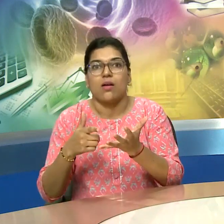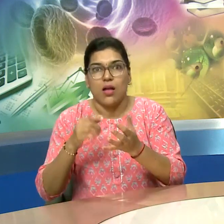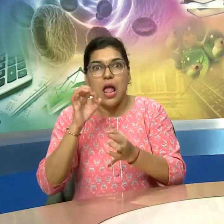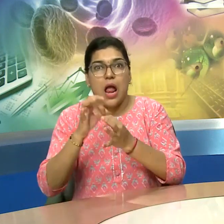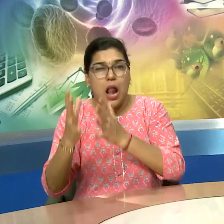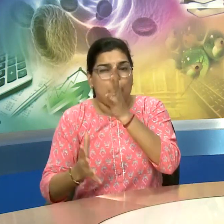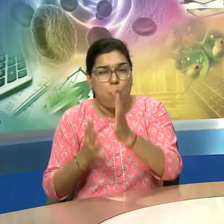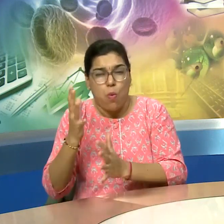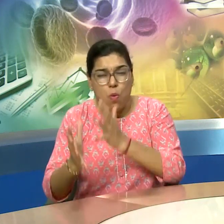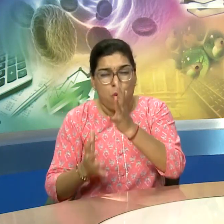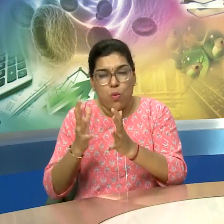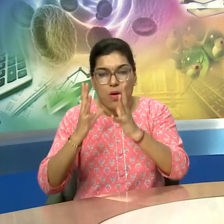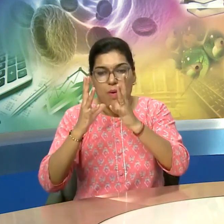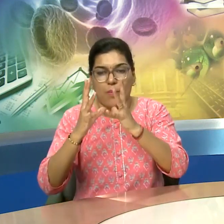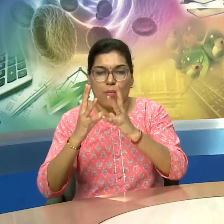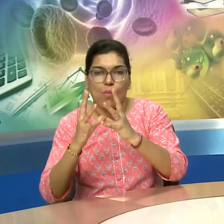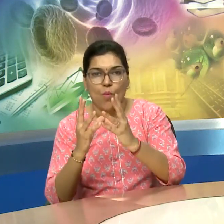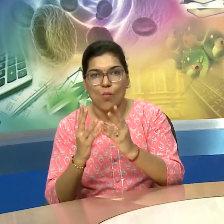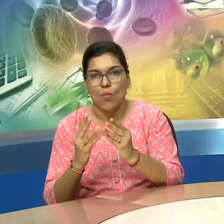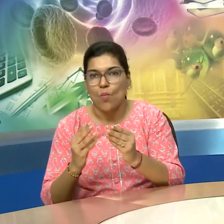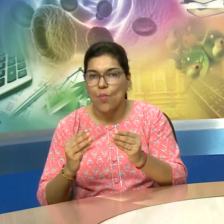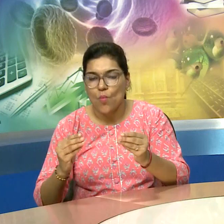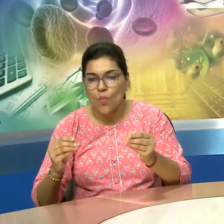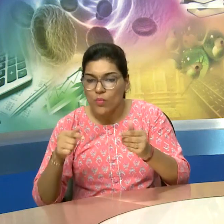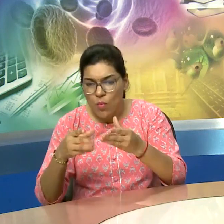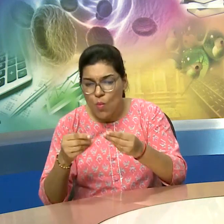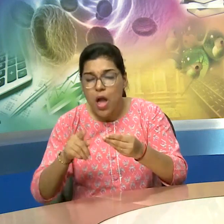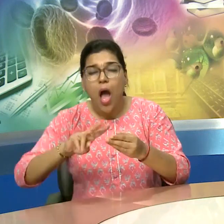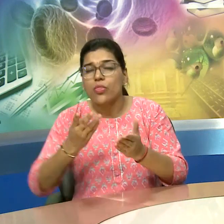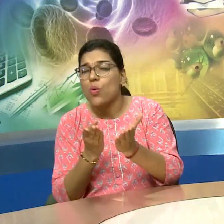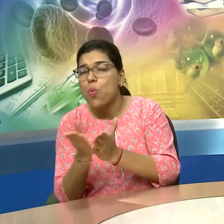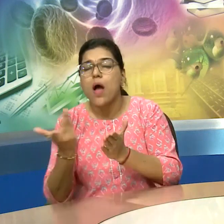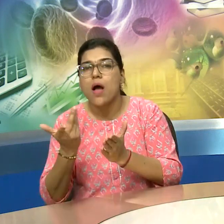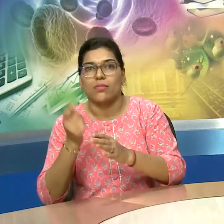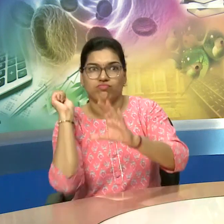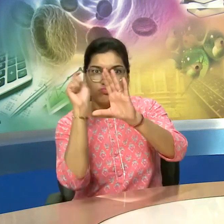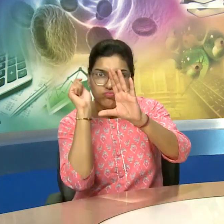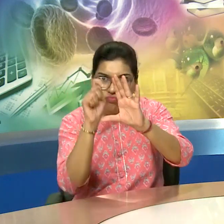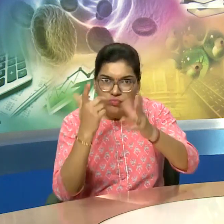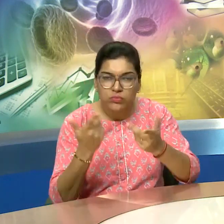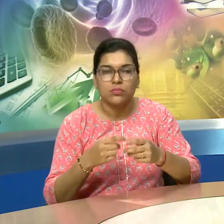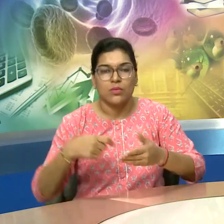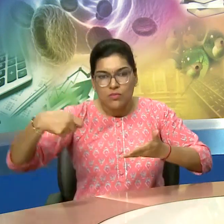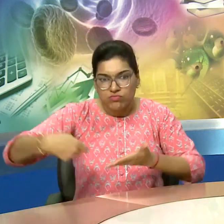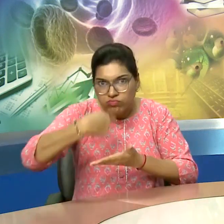heating those metals, they can make lots of